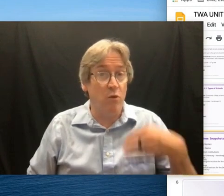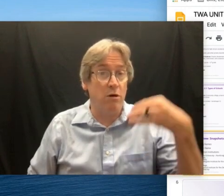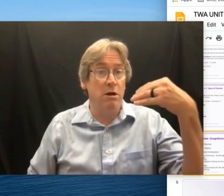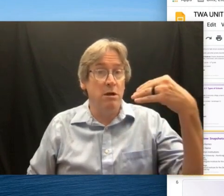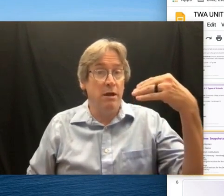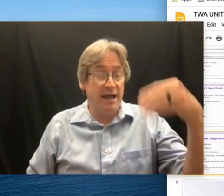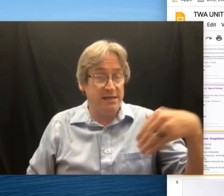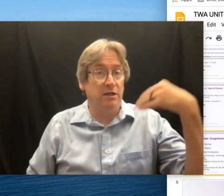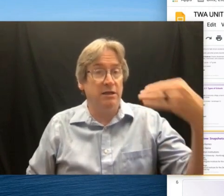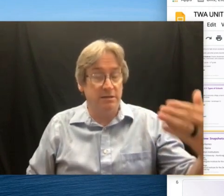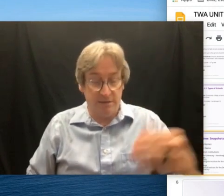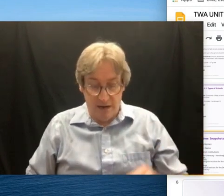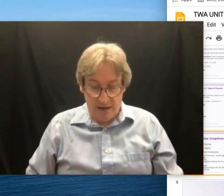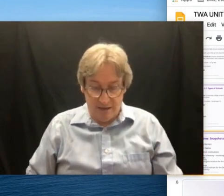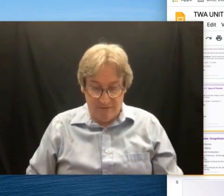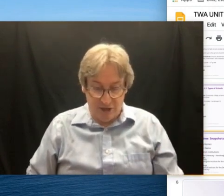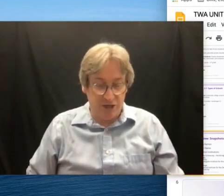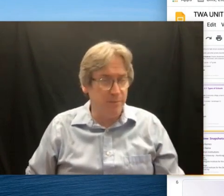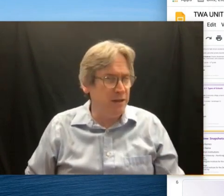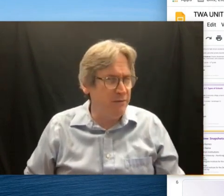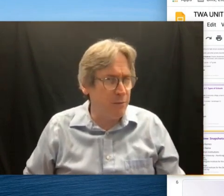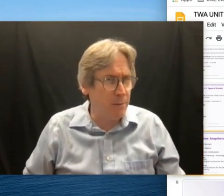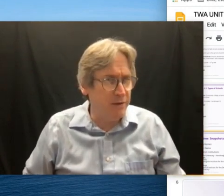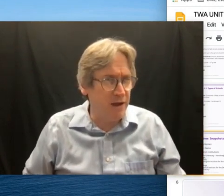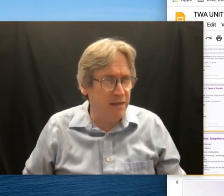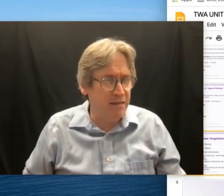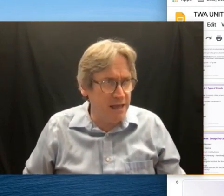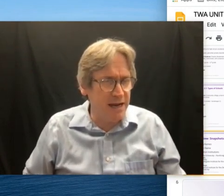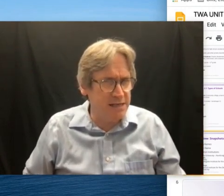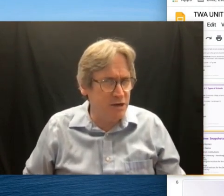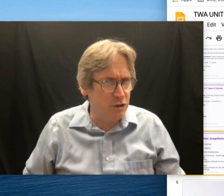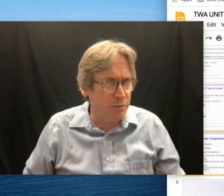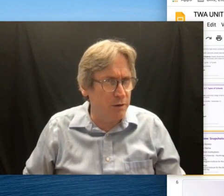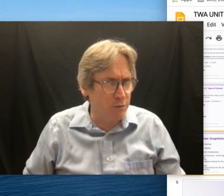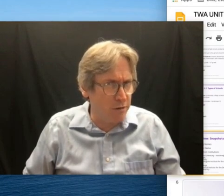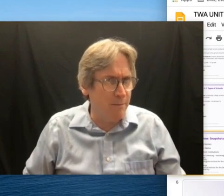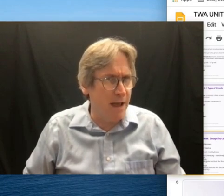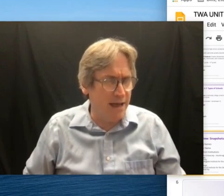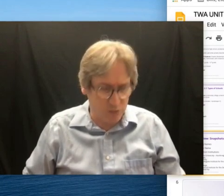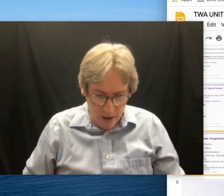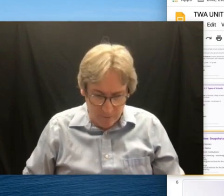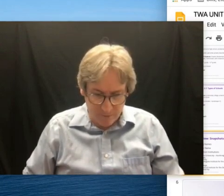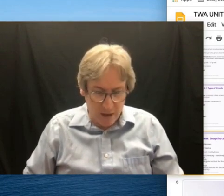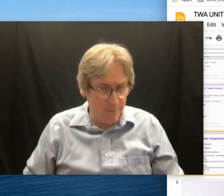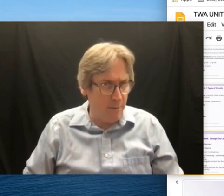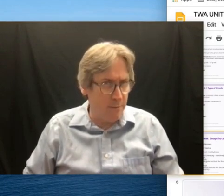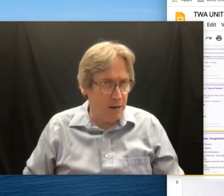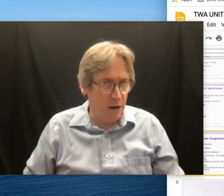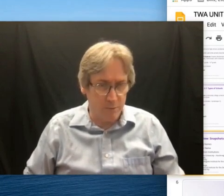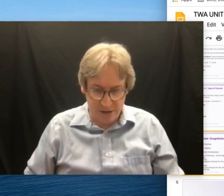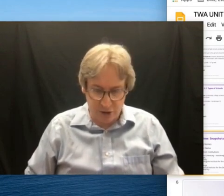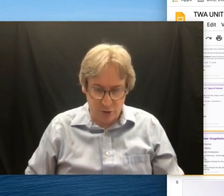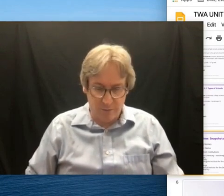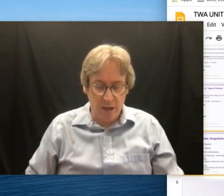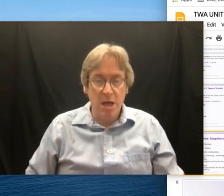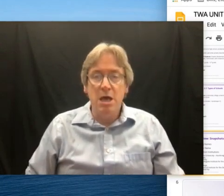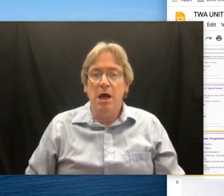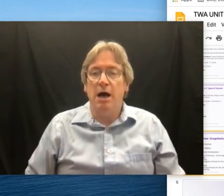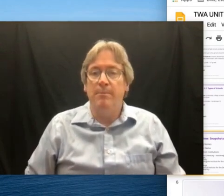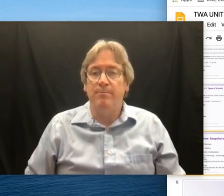programs for ASL and deaf education. I believe it probably even, I think it has an interpreting program as well. I'm not 100%